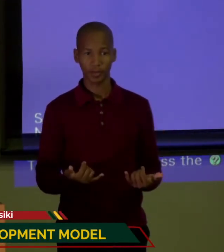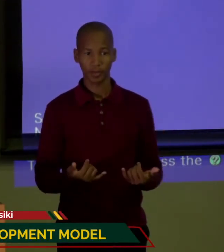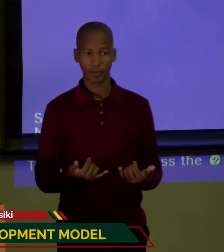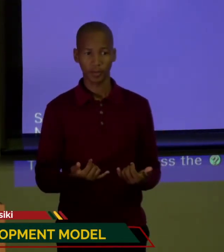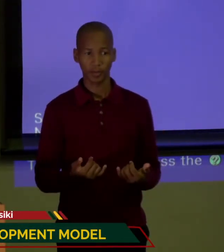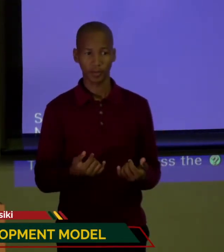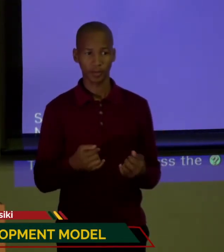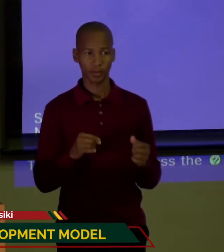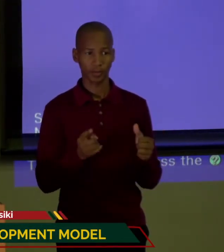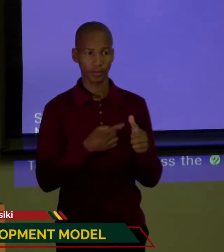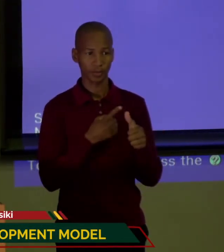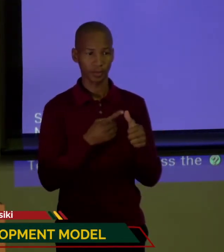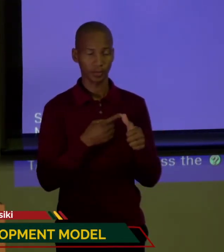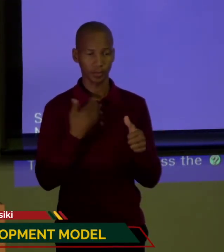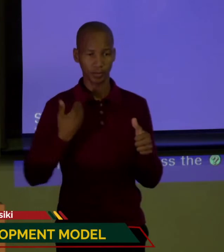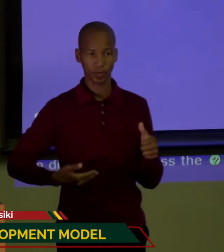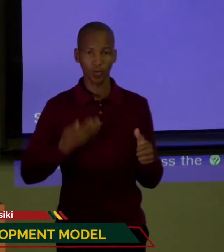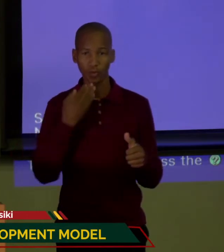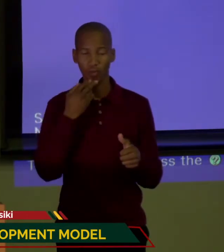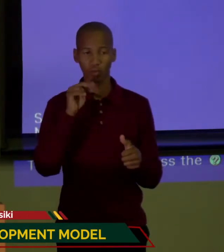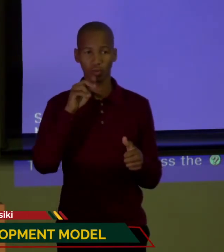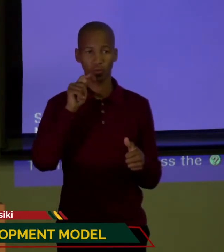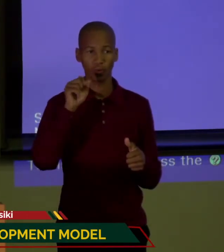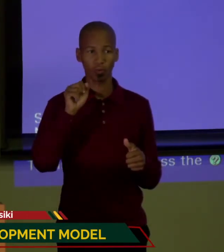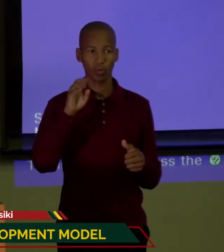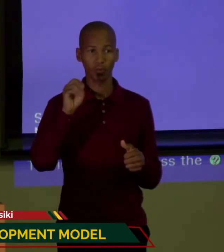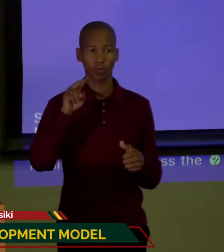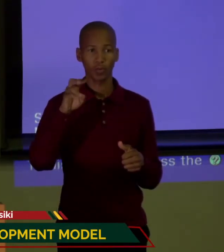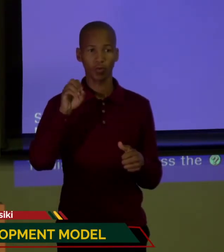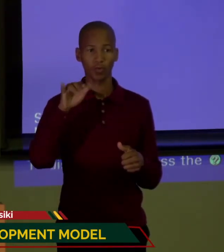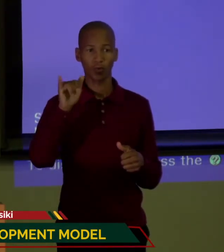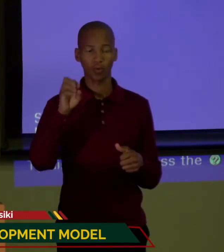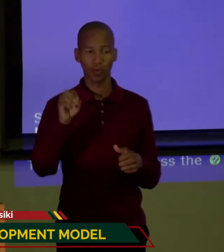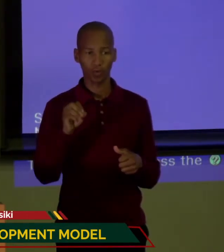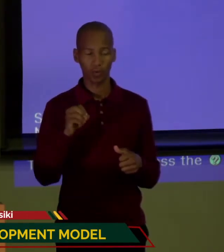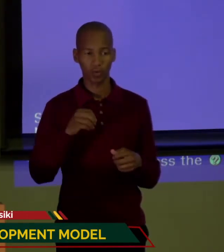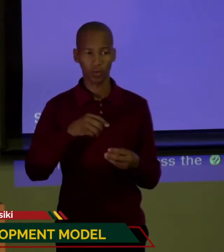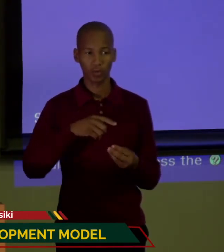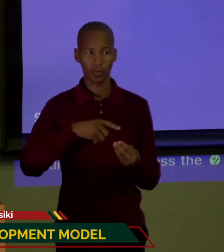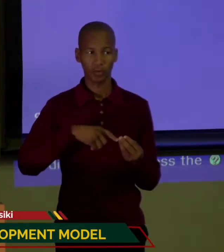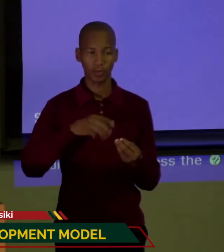firstly, my name is Ntombo Vuyo Madlamini